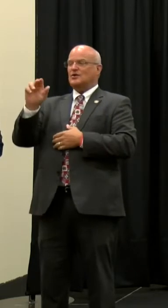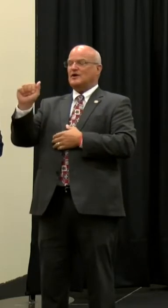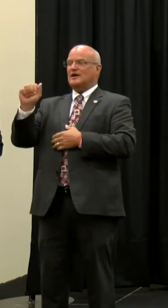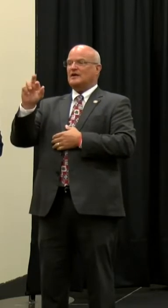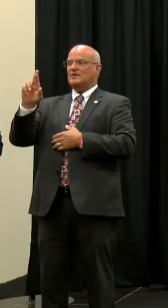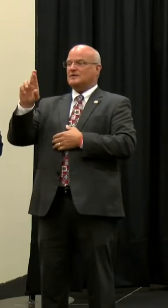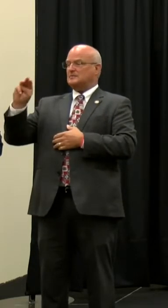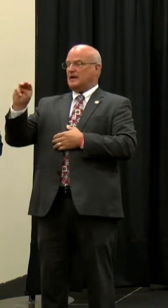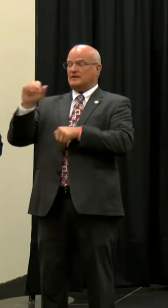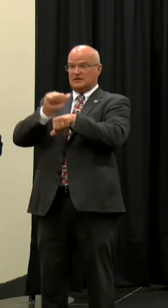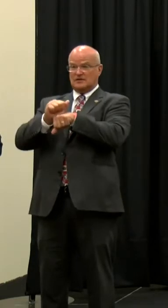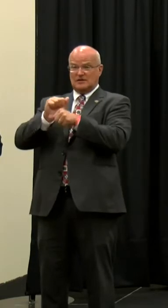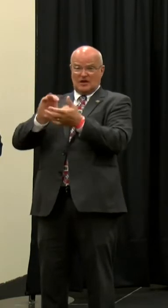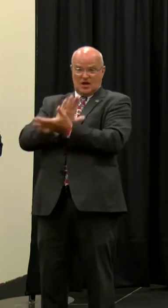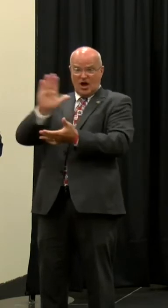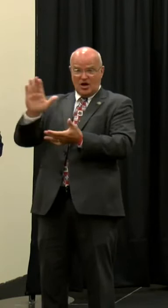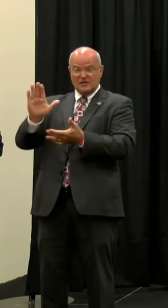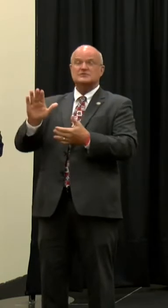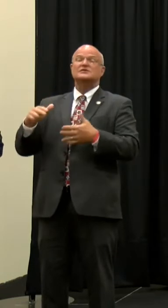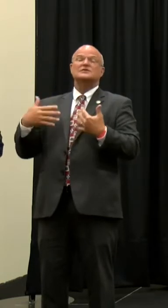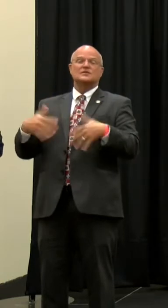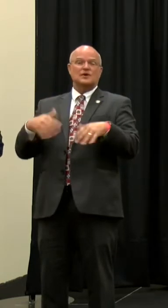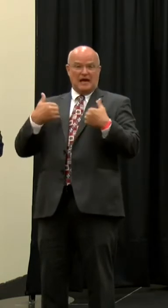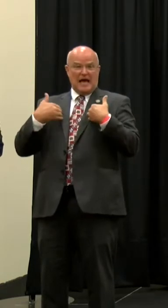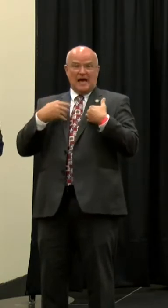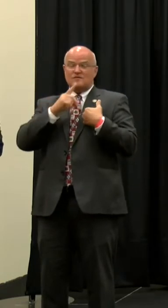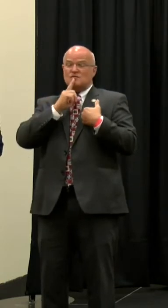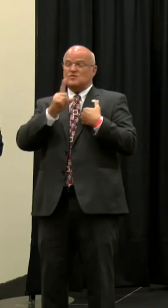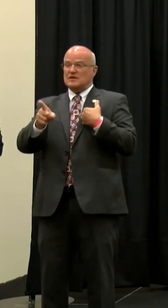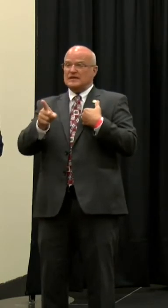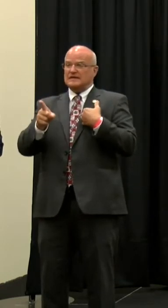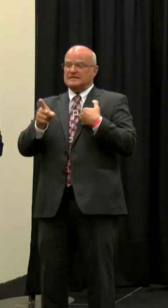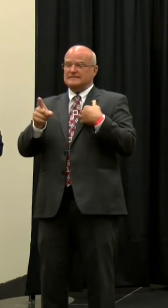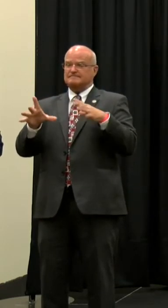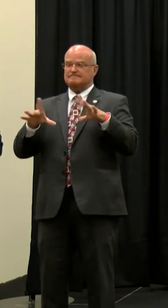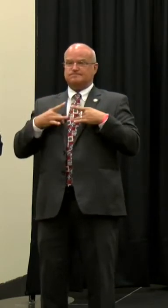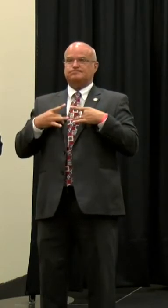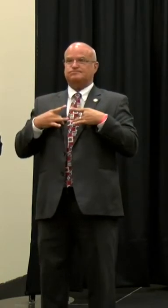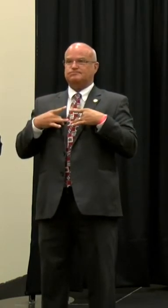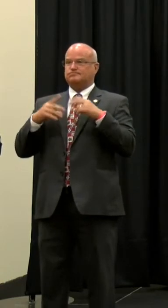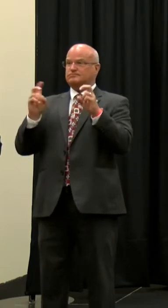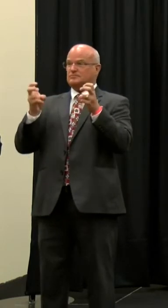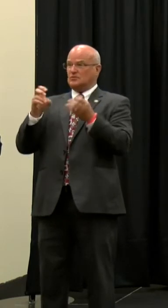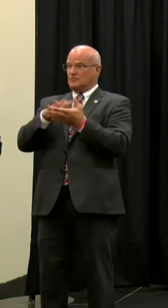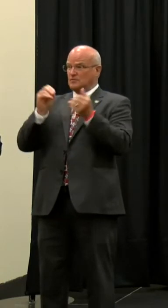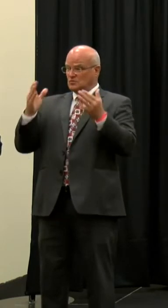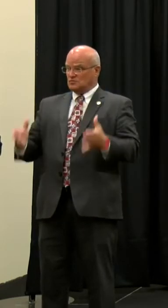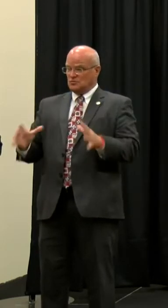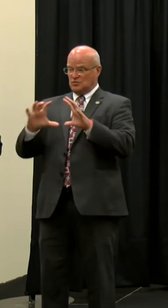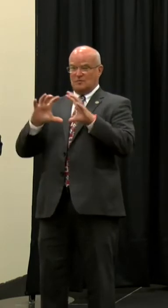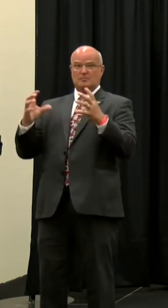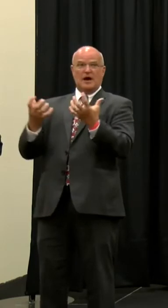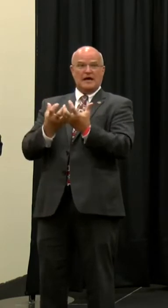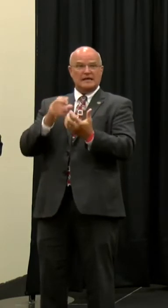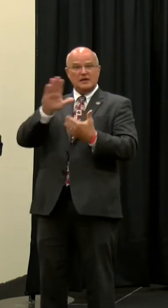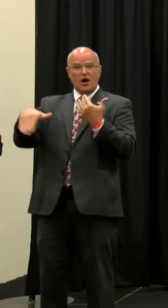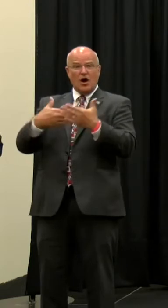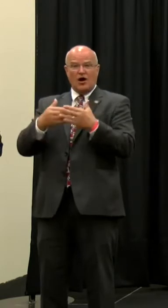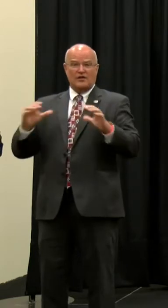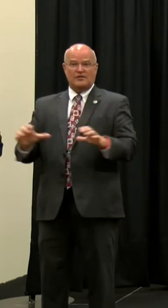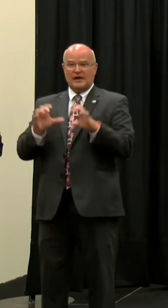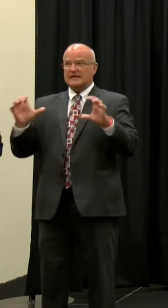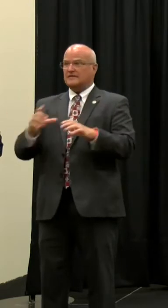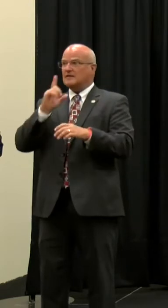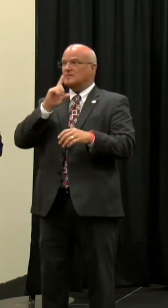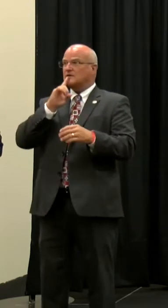Rich Mountain College, how they have really adapted in terms of their student body and all of their